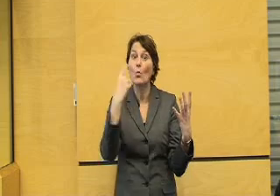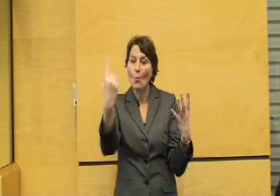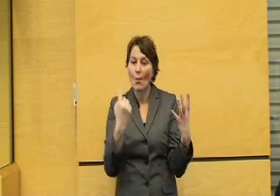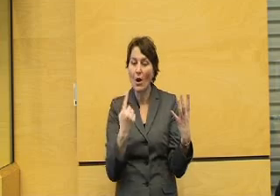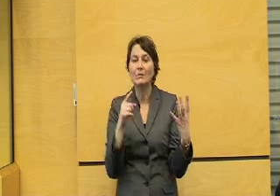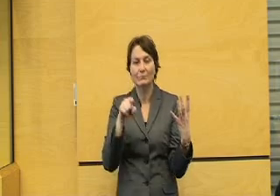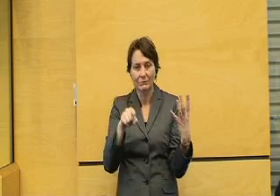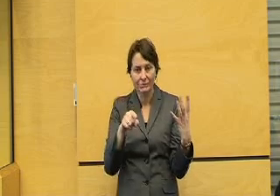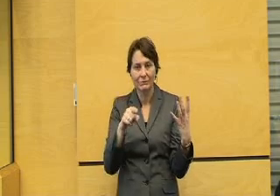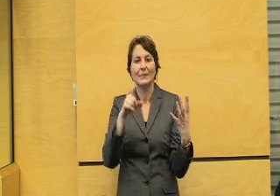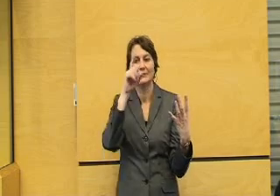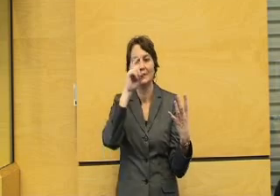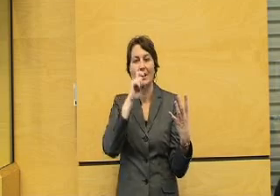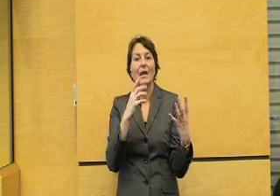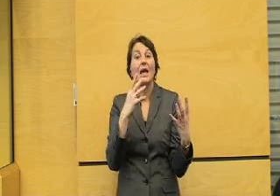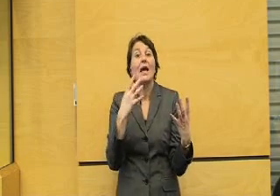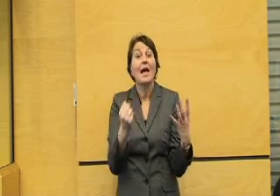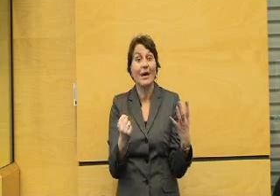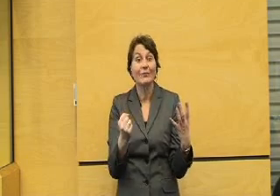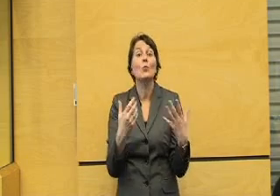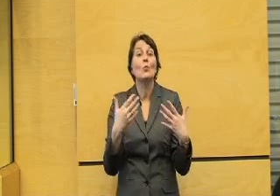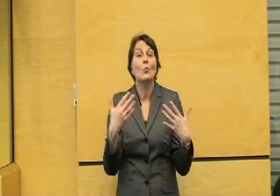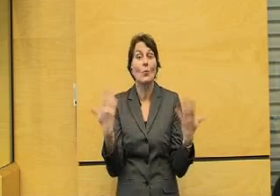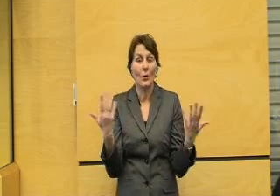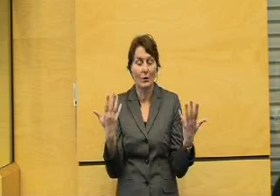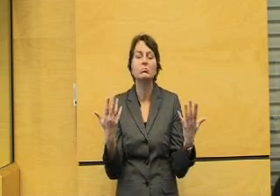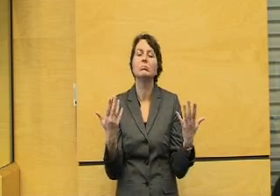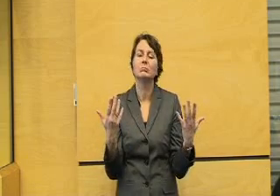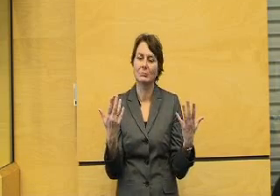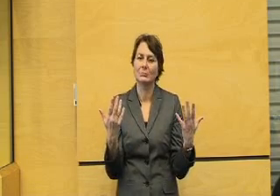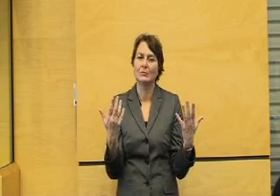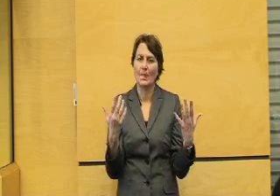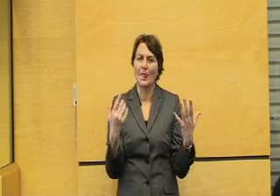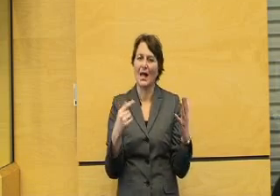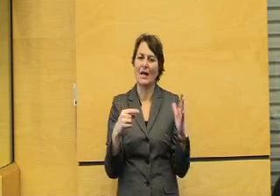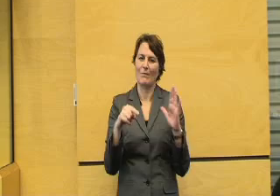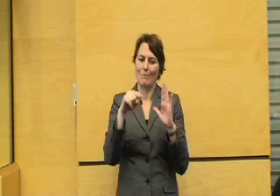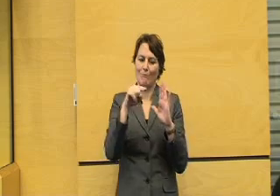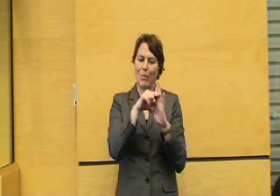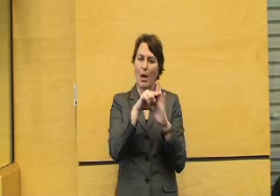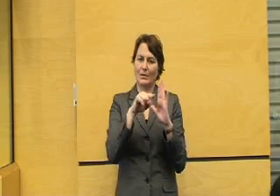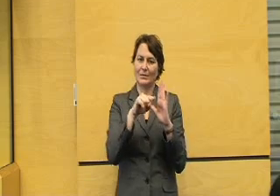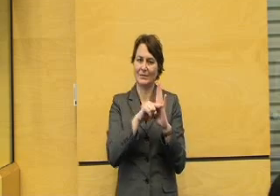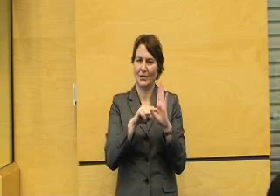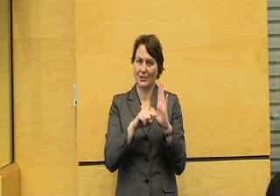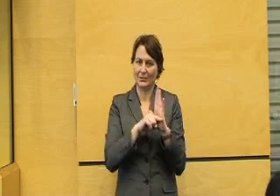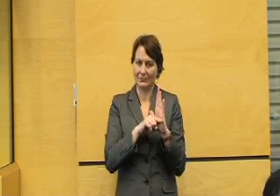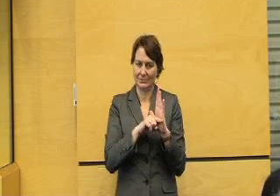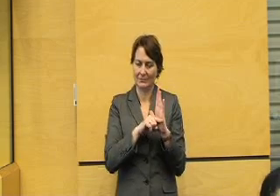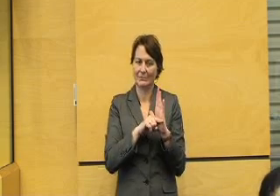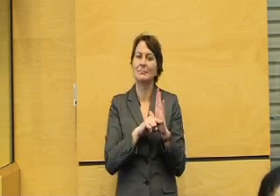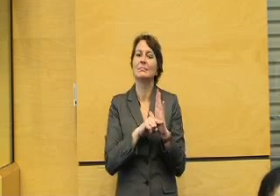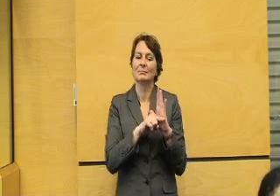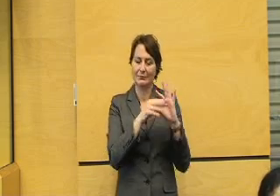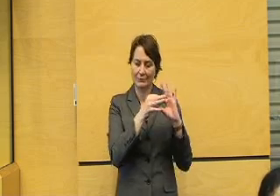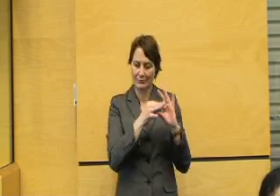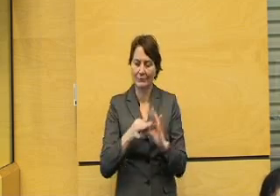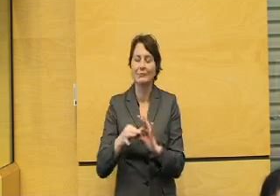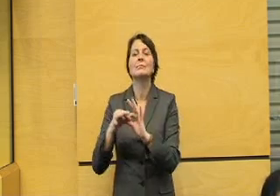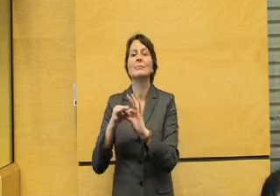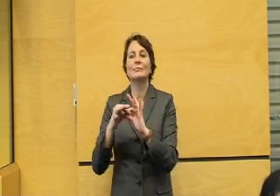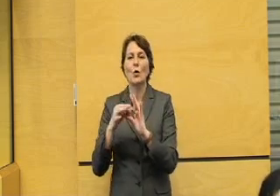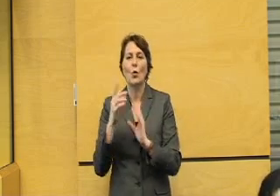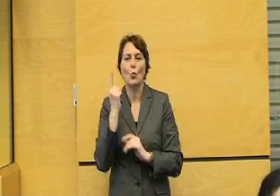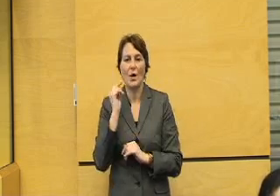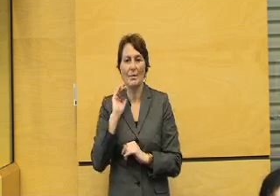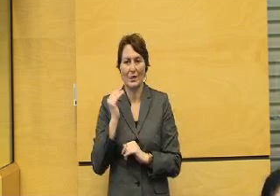that has a specific, defined policy in relation to women with